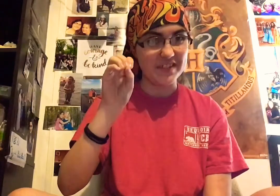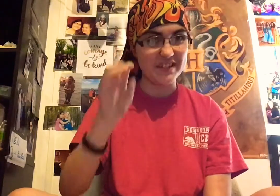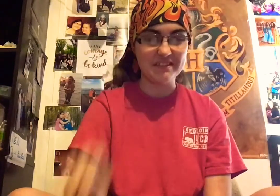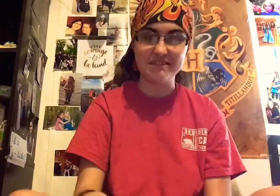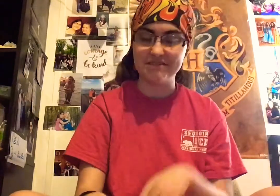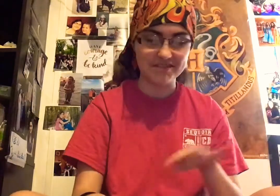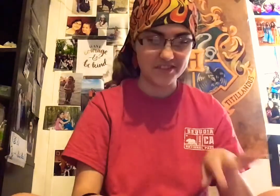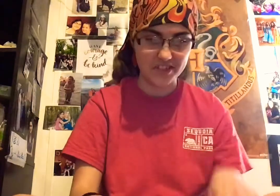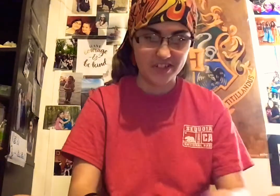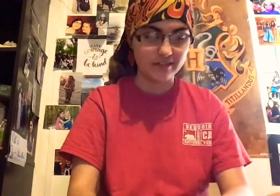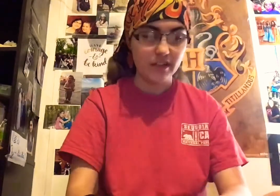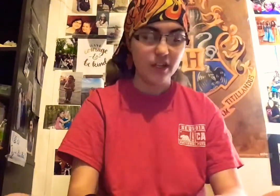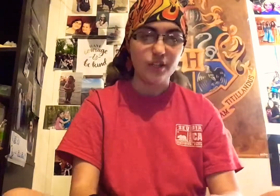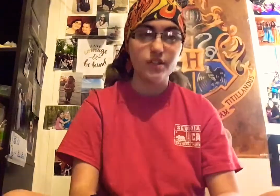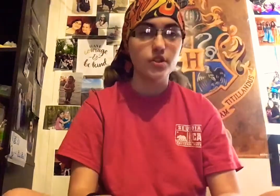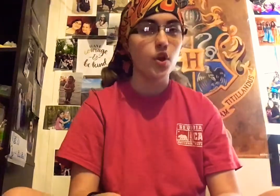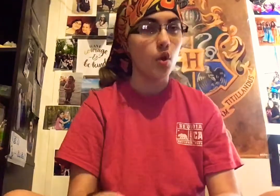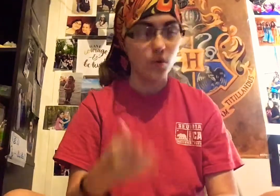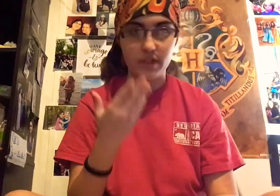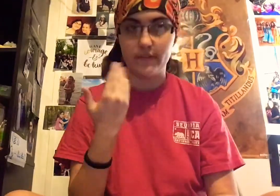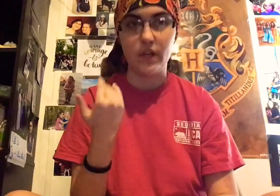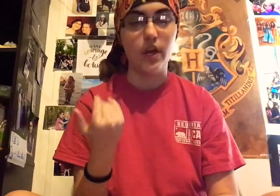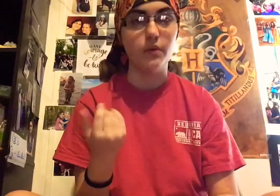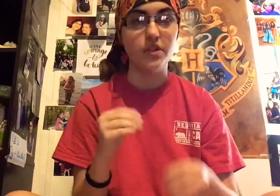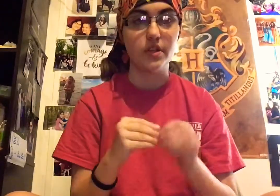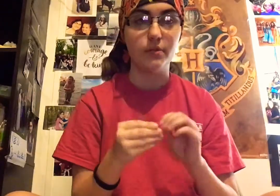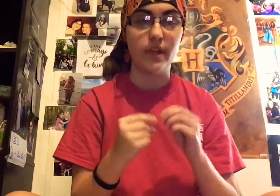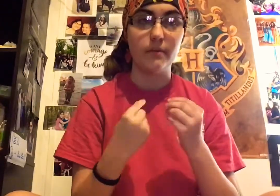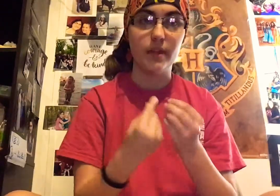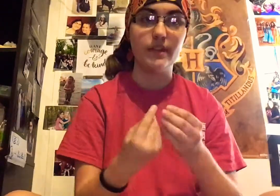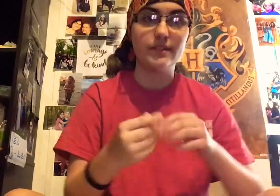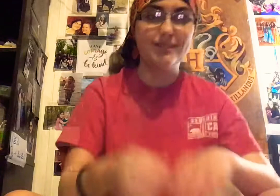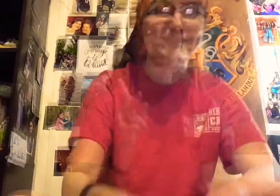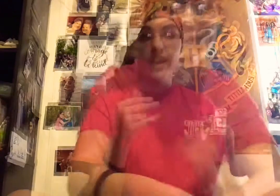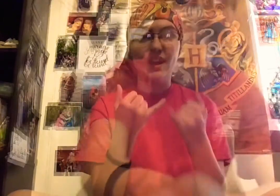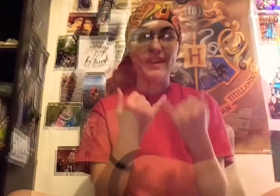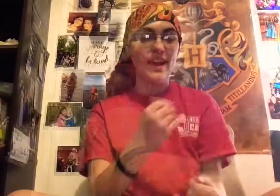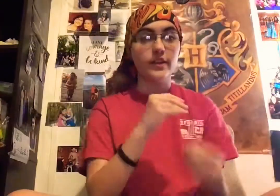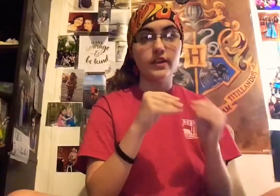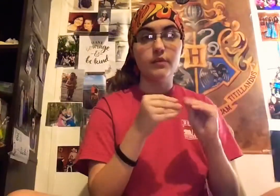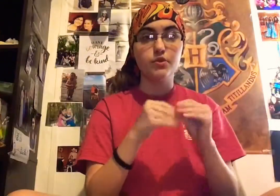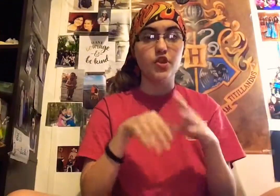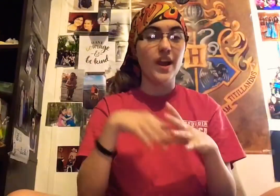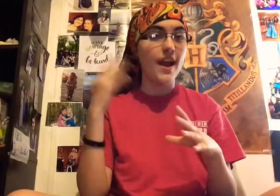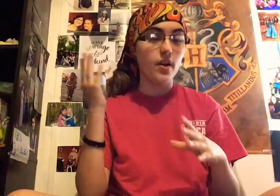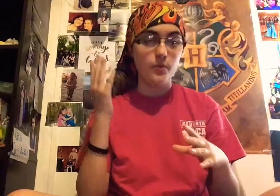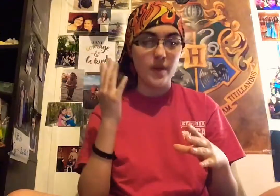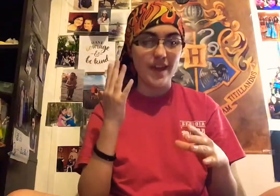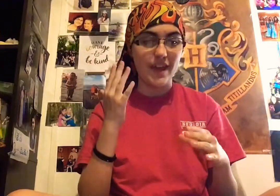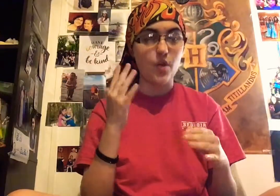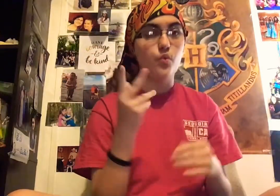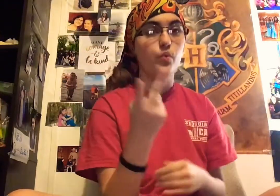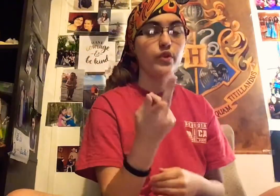70. Sorry. Totally forgot which number came next. Okay, now that the numbers are out of the way, we're